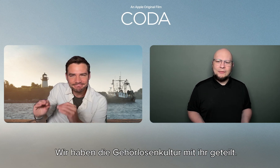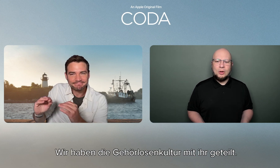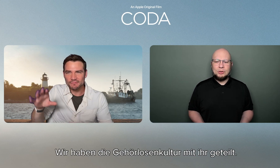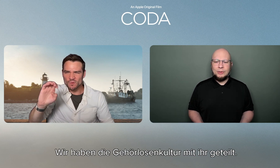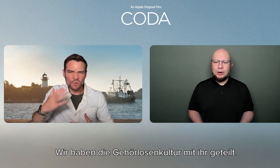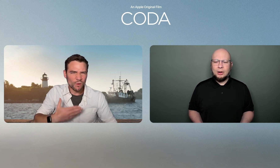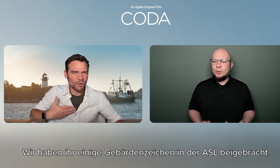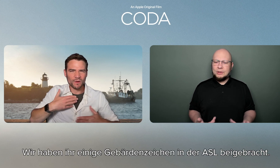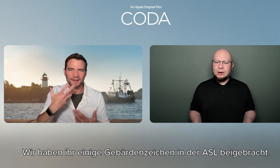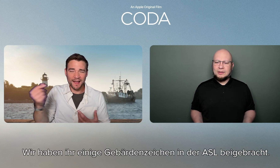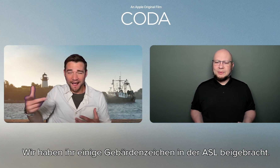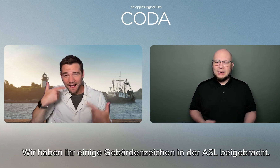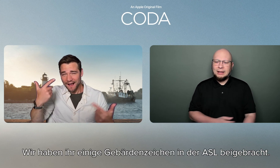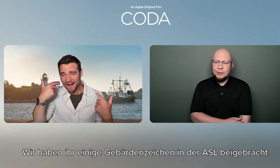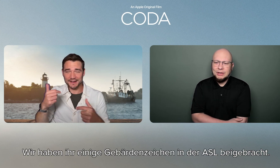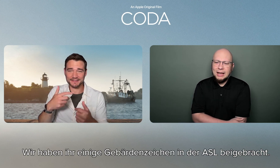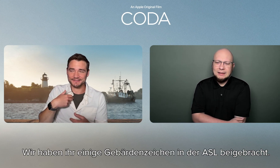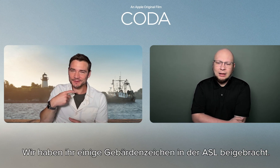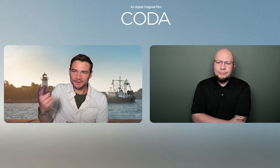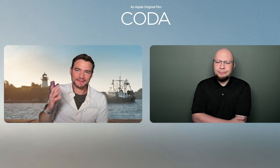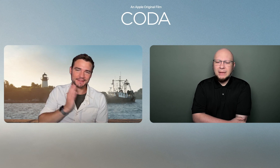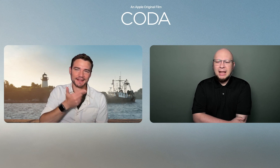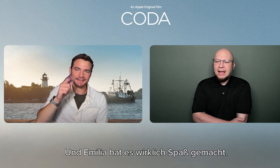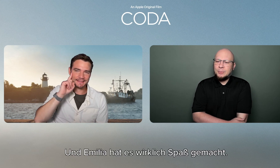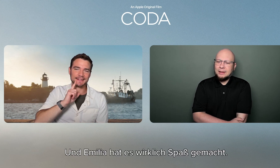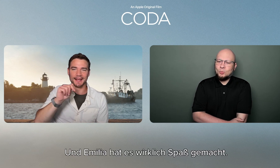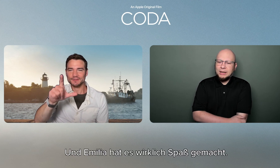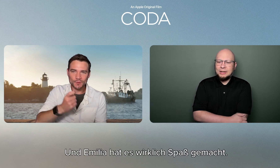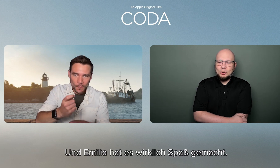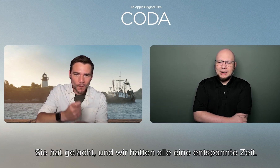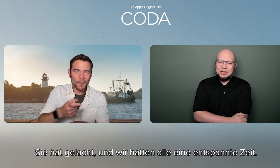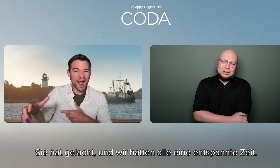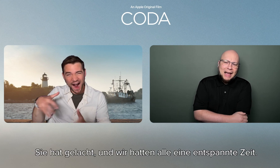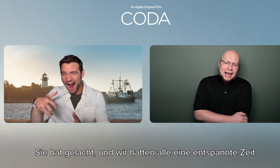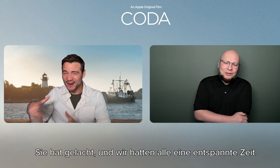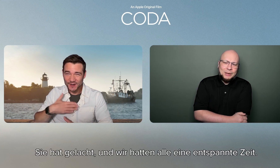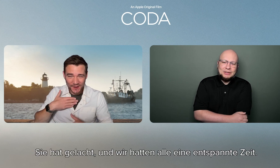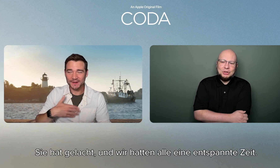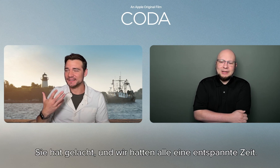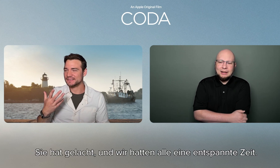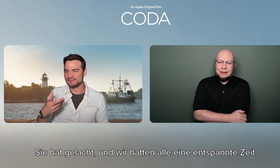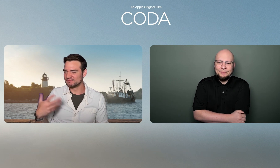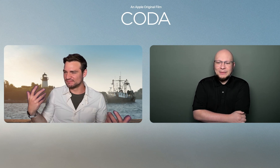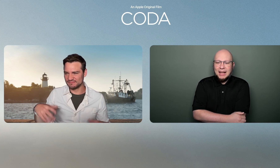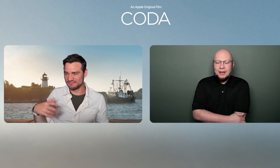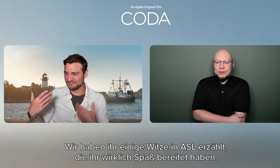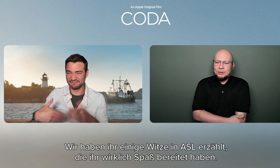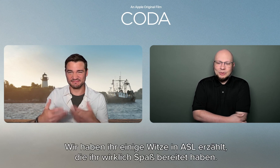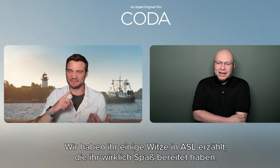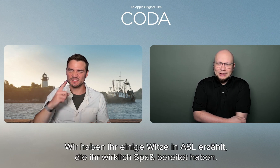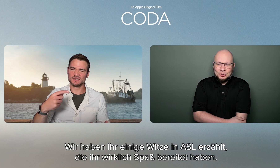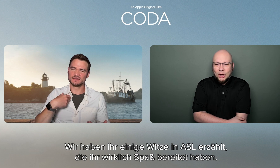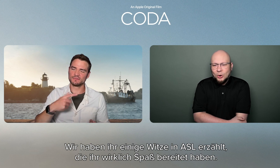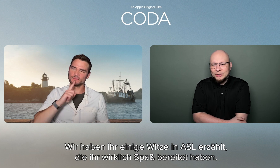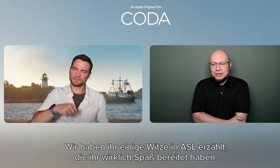shared deaf culture with her. We taught her some sign language and ASL. And Emilia really enjoyed it. And she laughed and we had such a good time. We told her